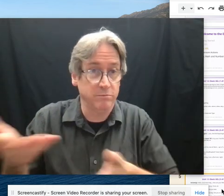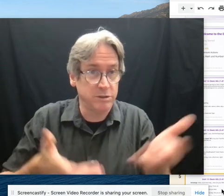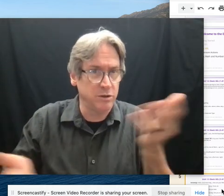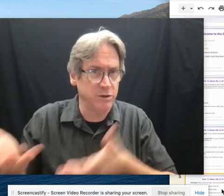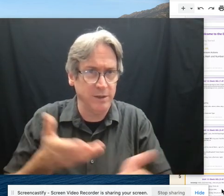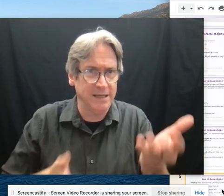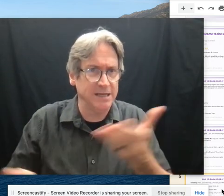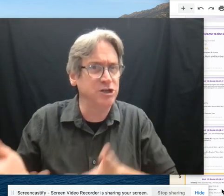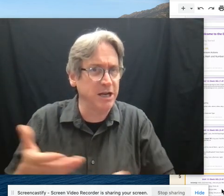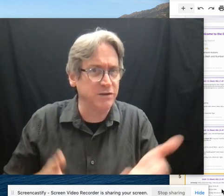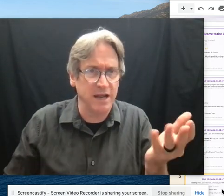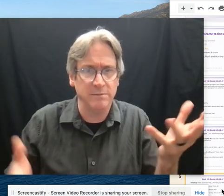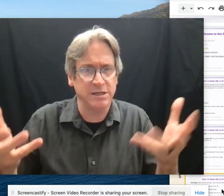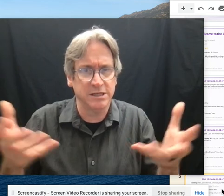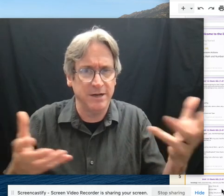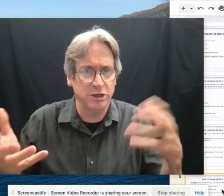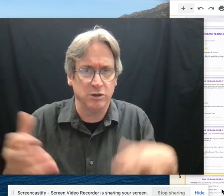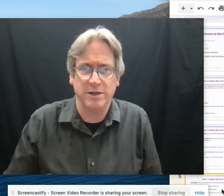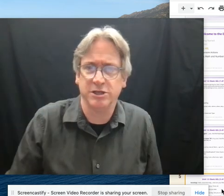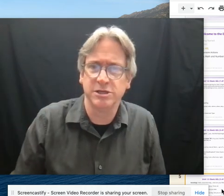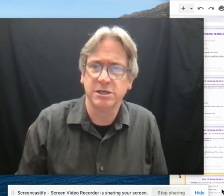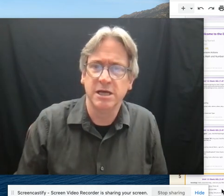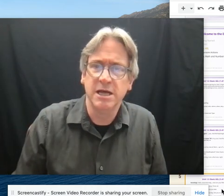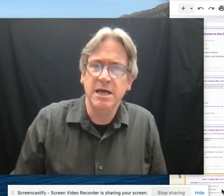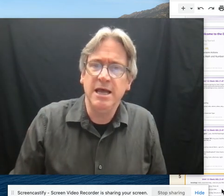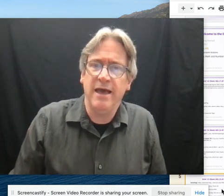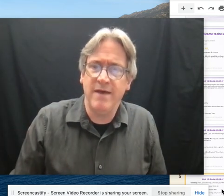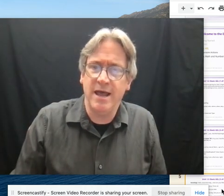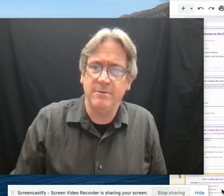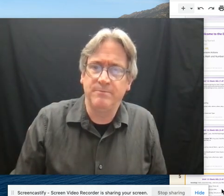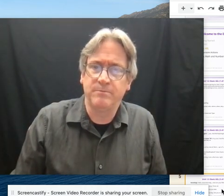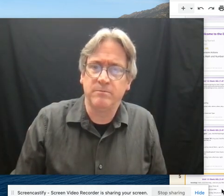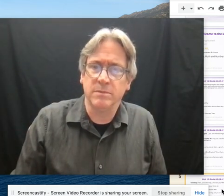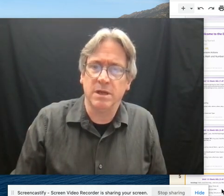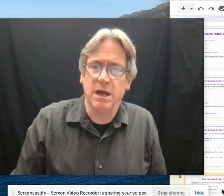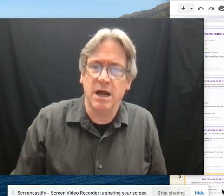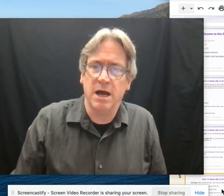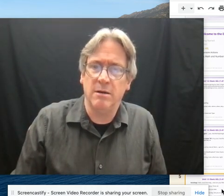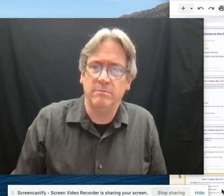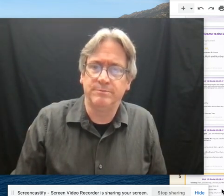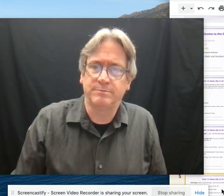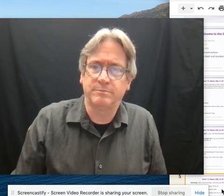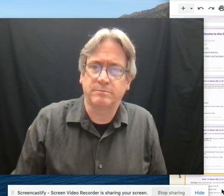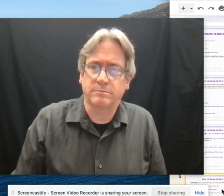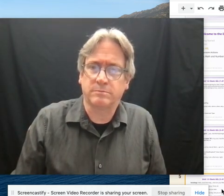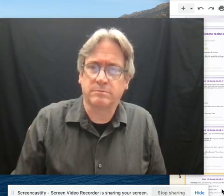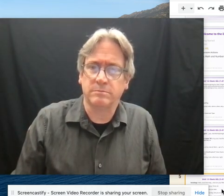someone, to doing the exchange of names and some initial questions. And then